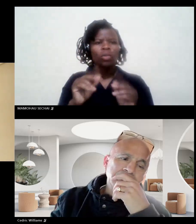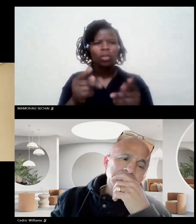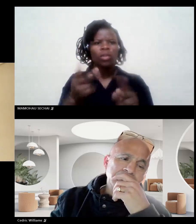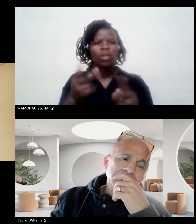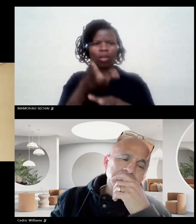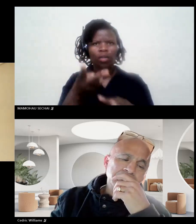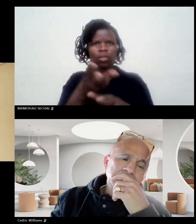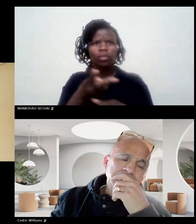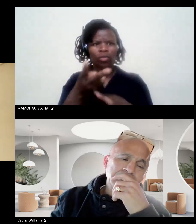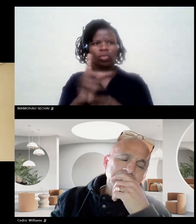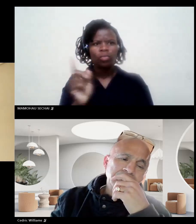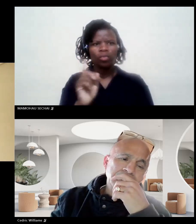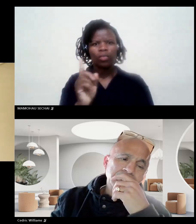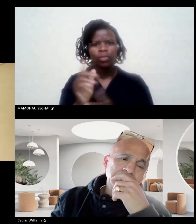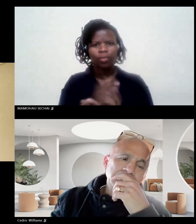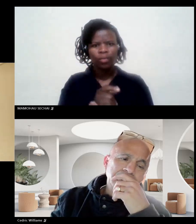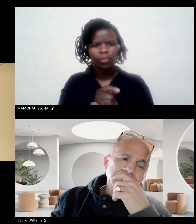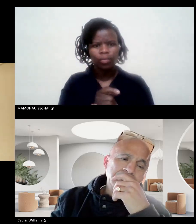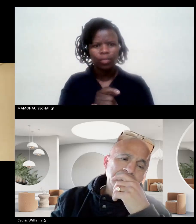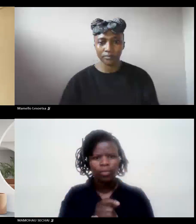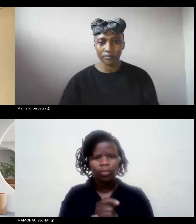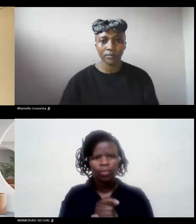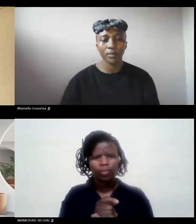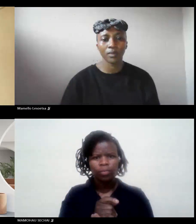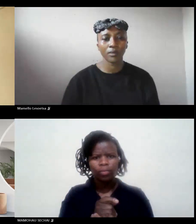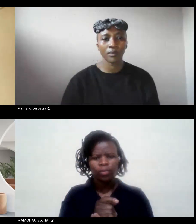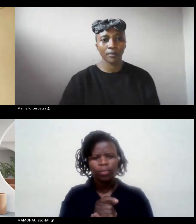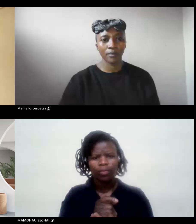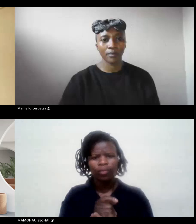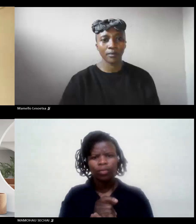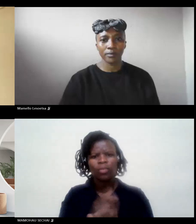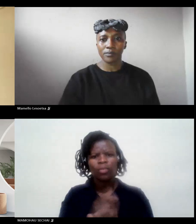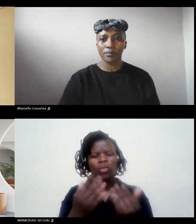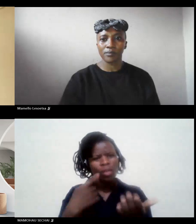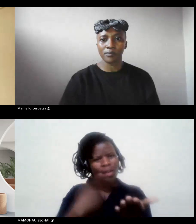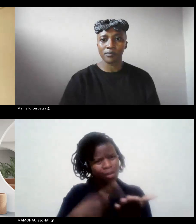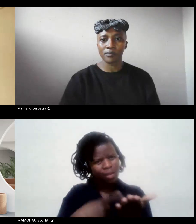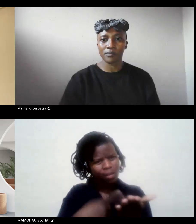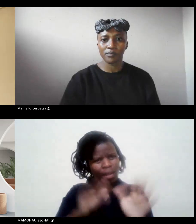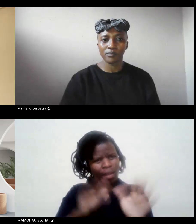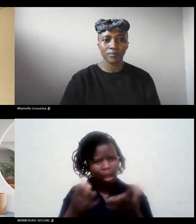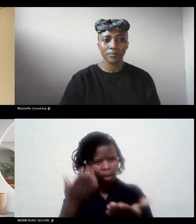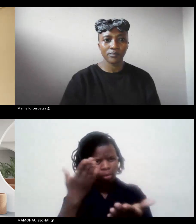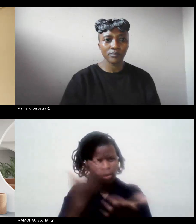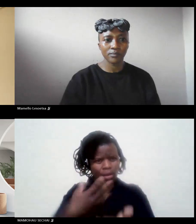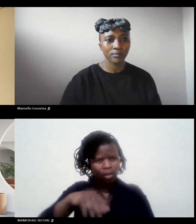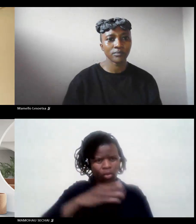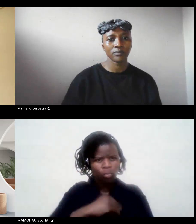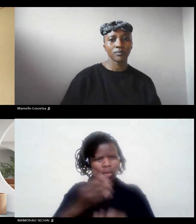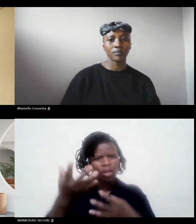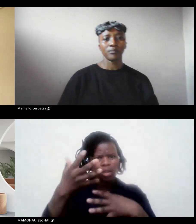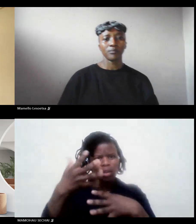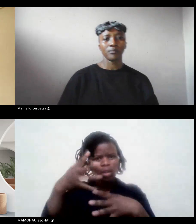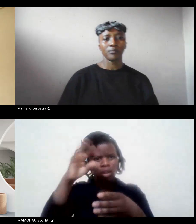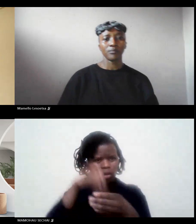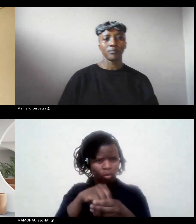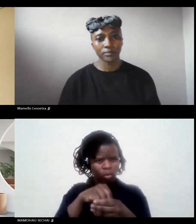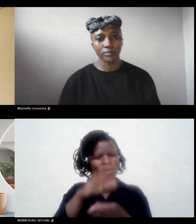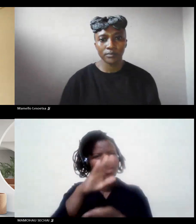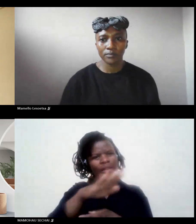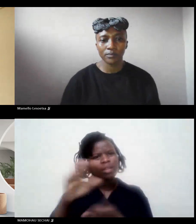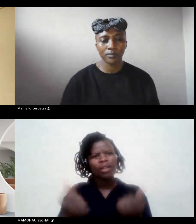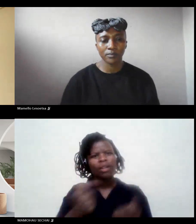of time discussing about how we can include children with disabilities in mainstream